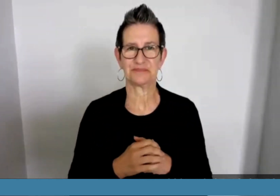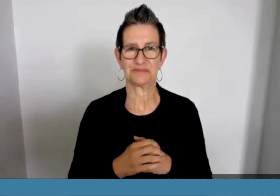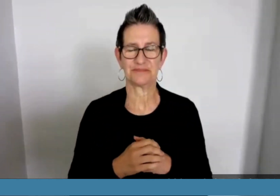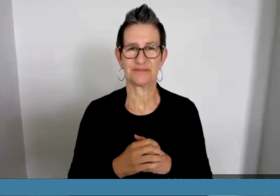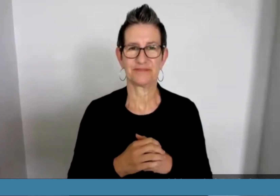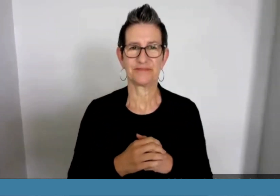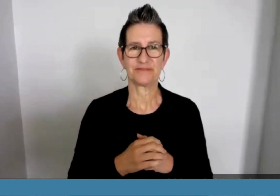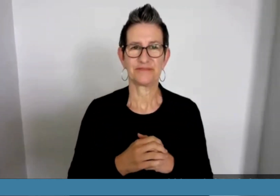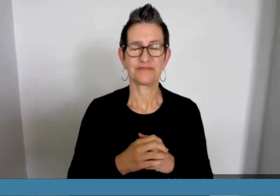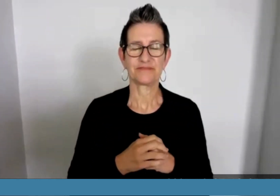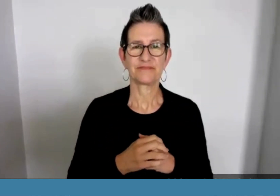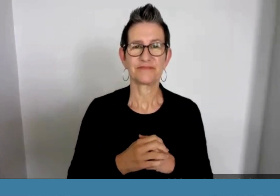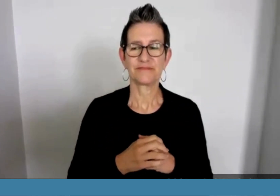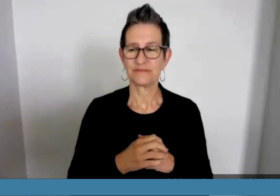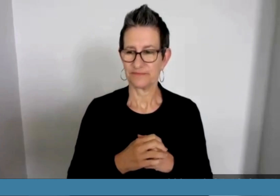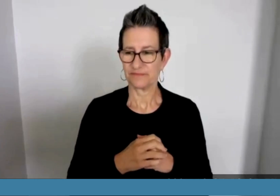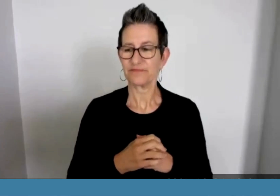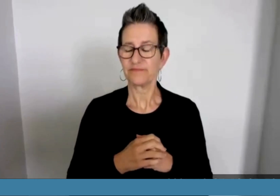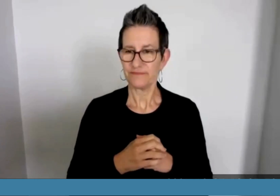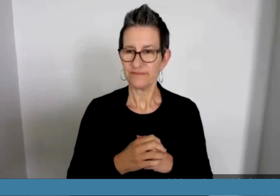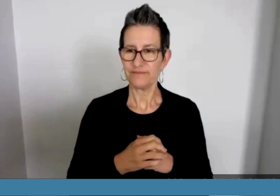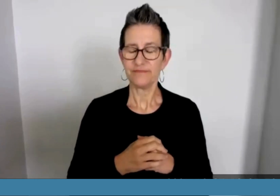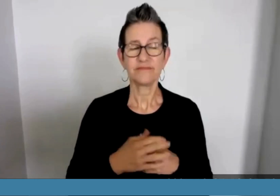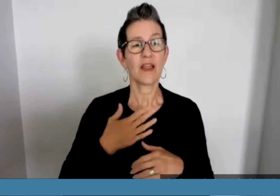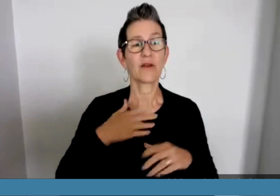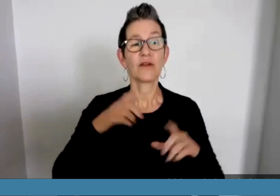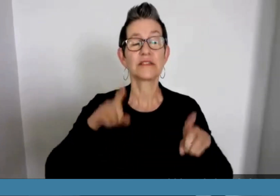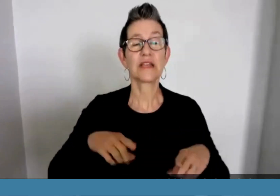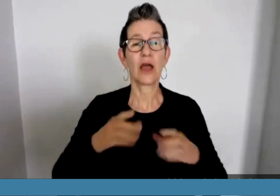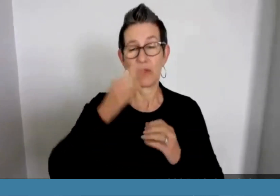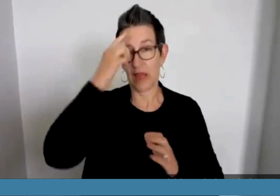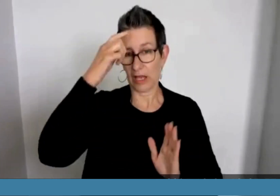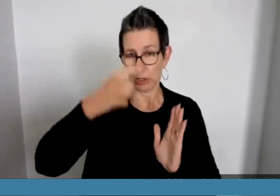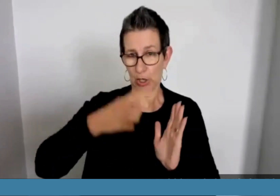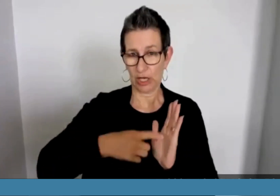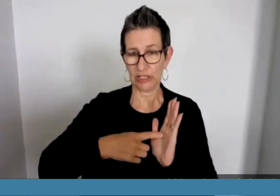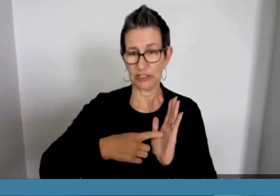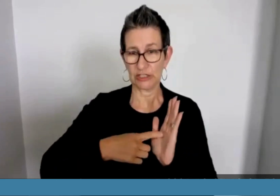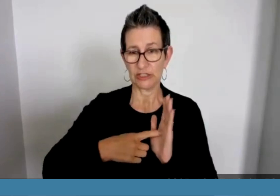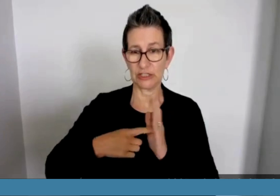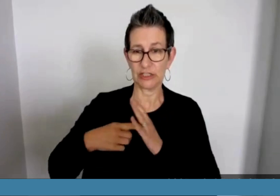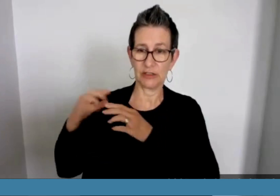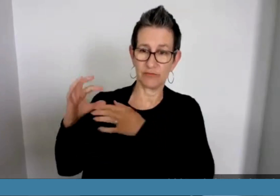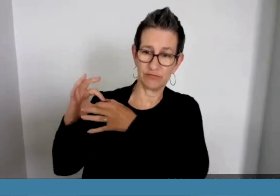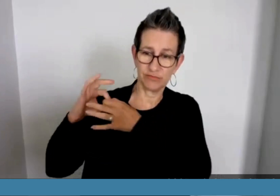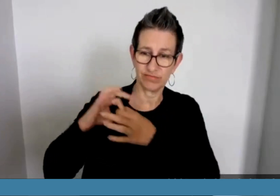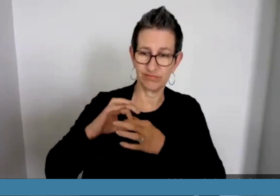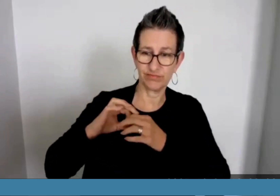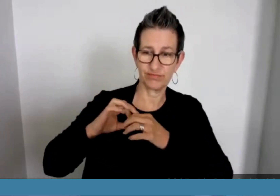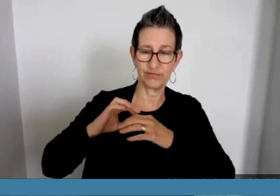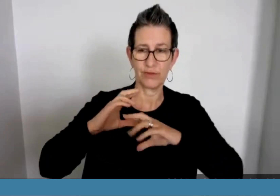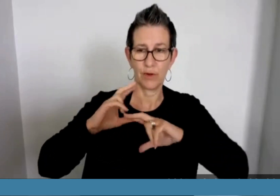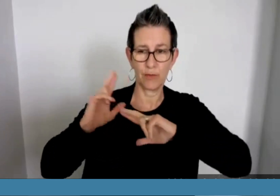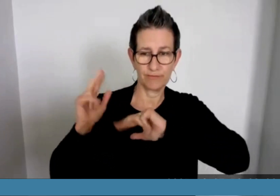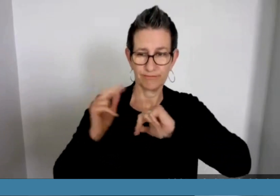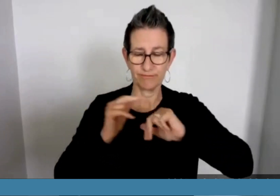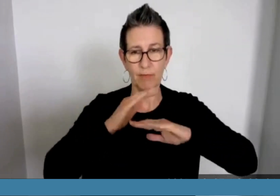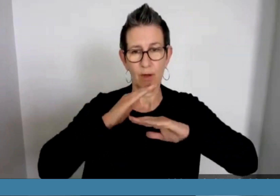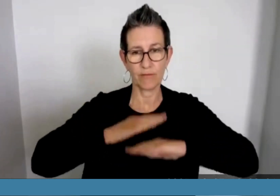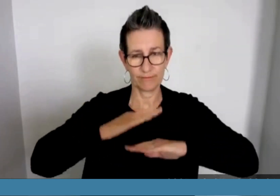So I would like to begin by acknowledging the traditional owners of the lands on which we are meeting today. We know